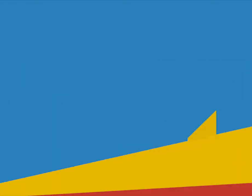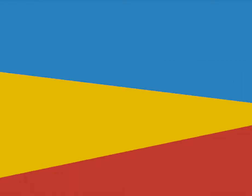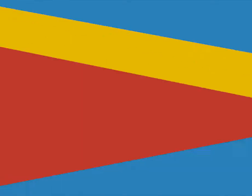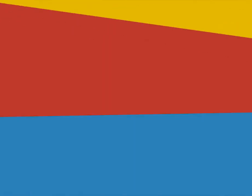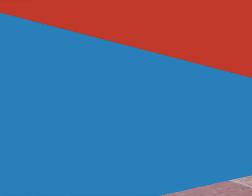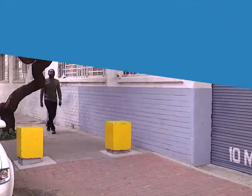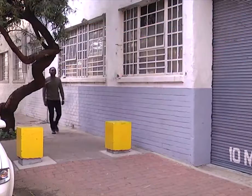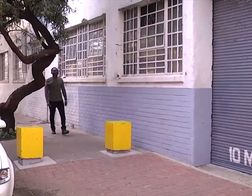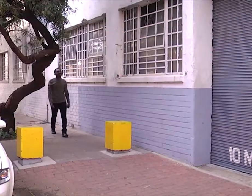Young Artist.